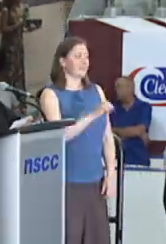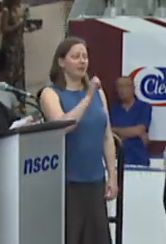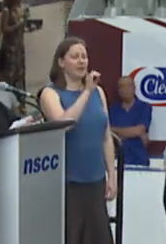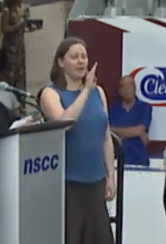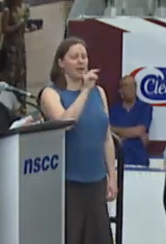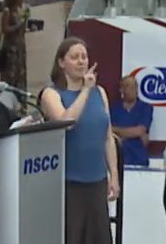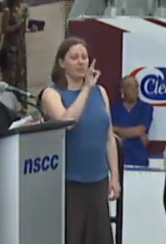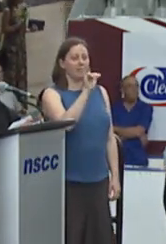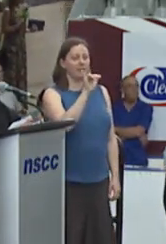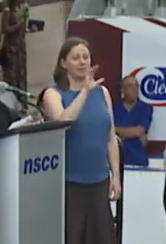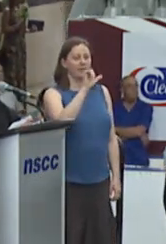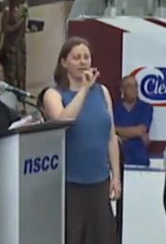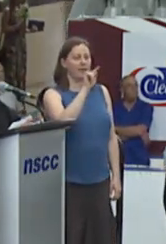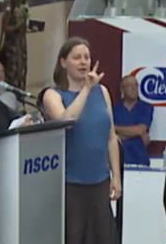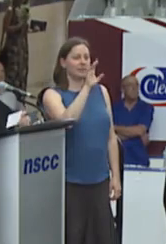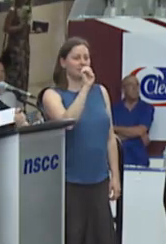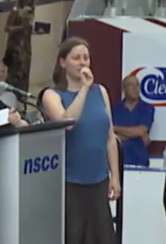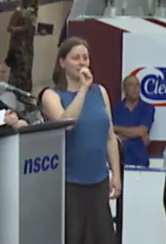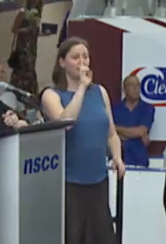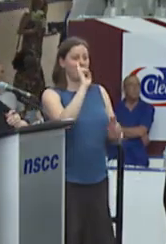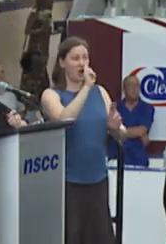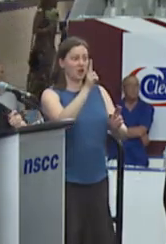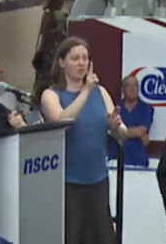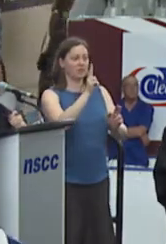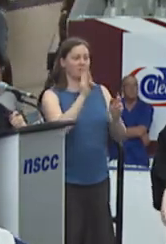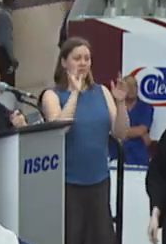Ebony Castle with honors.